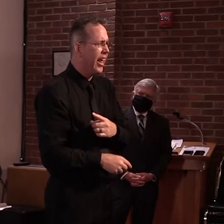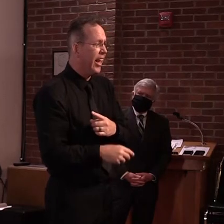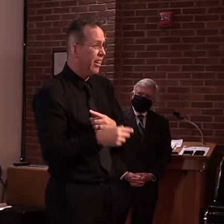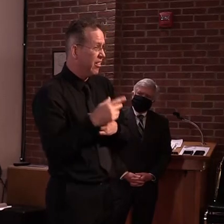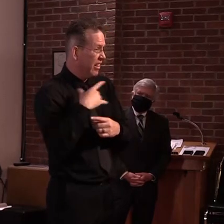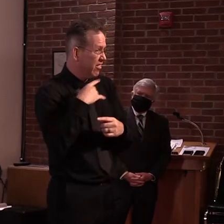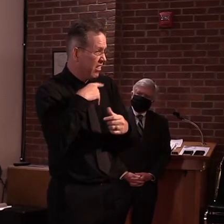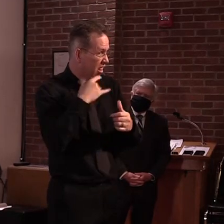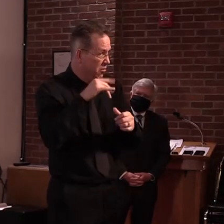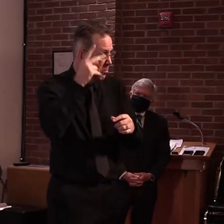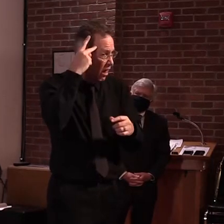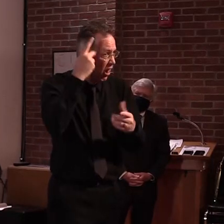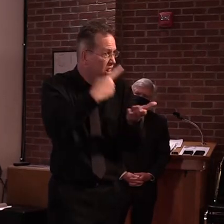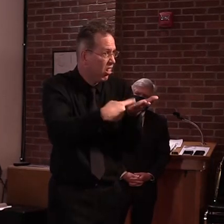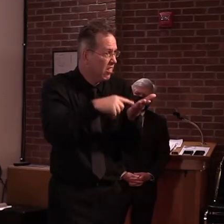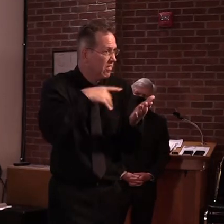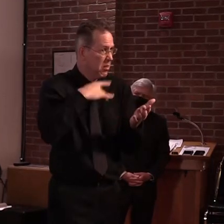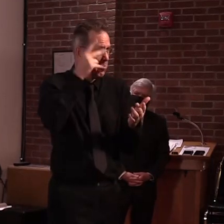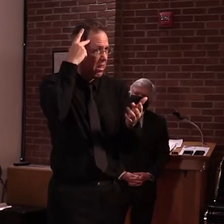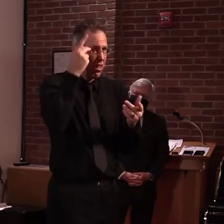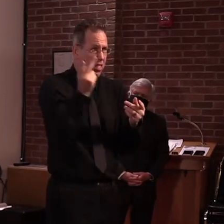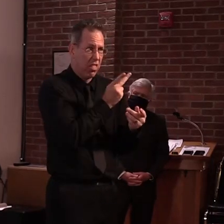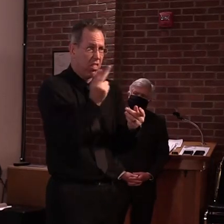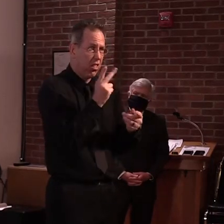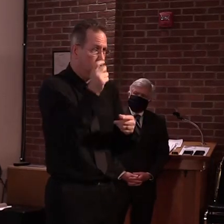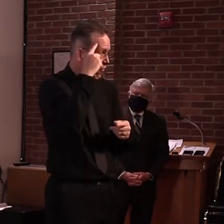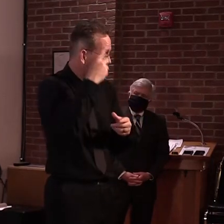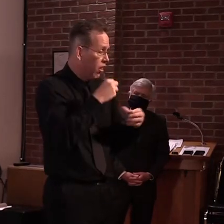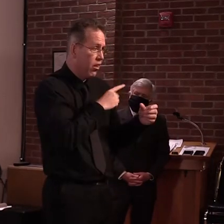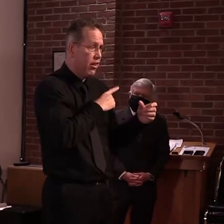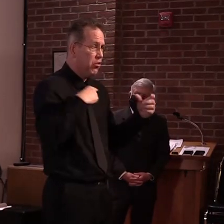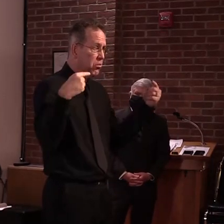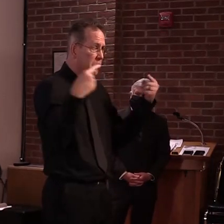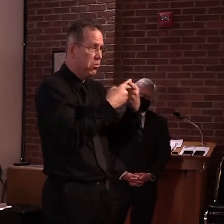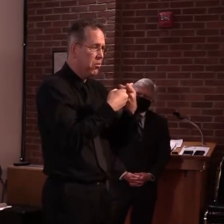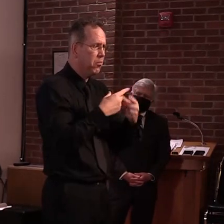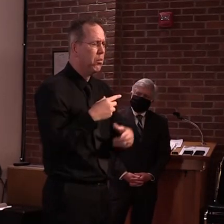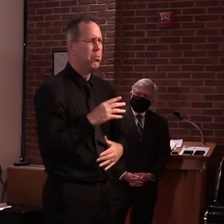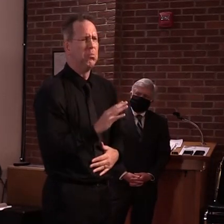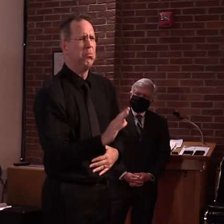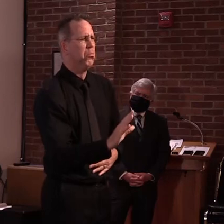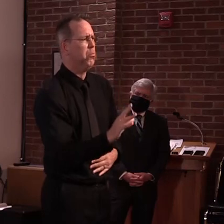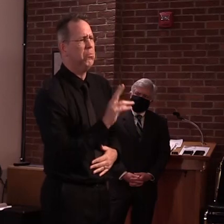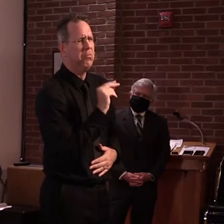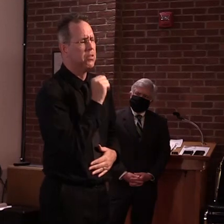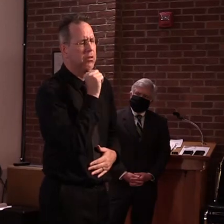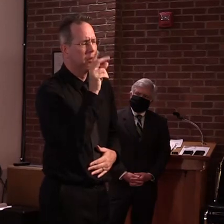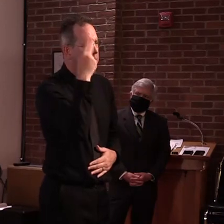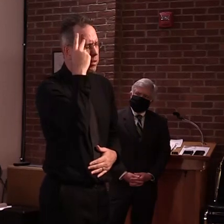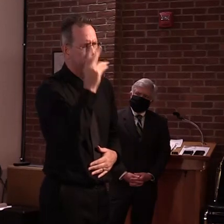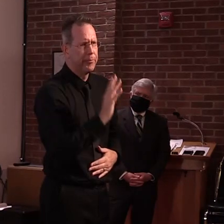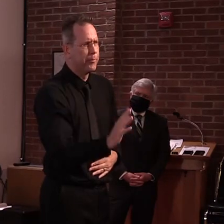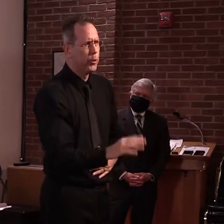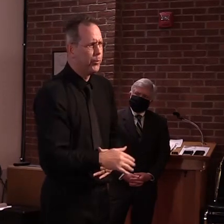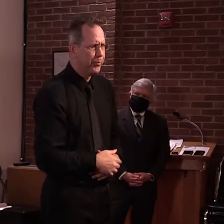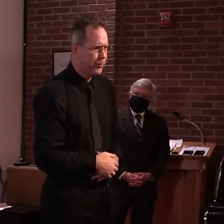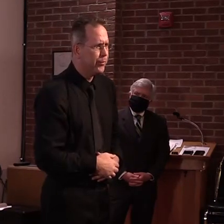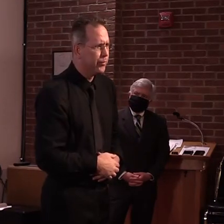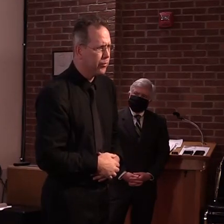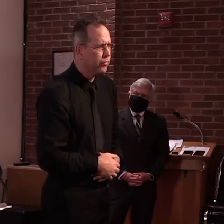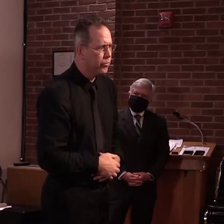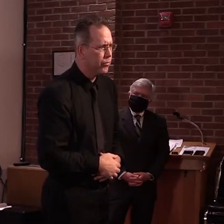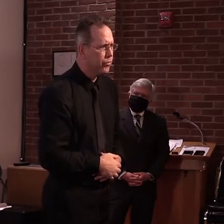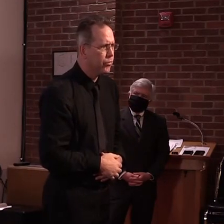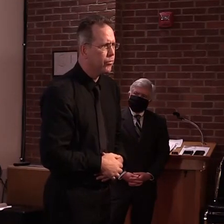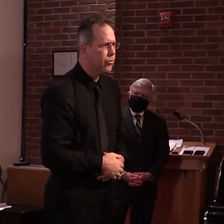seems so short-sighted to me, because even if we could backfill our own budgets, the problem is